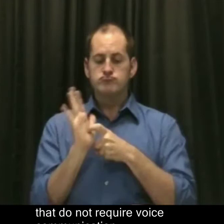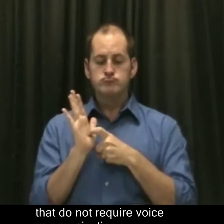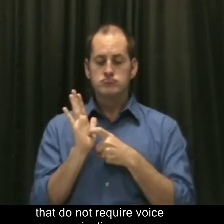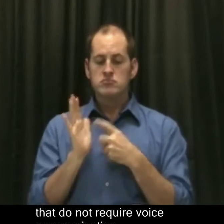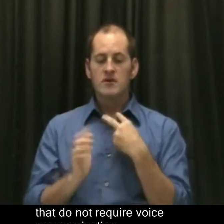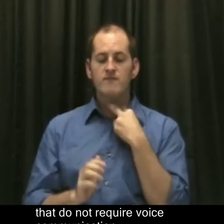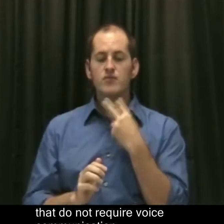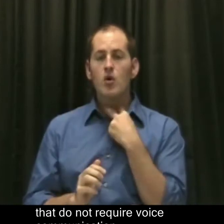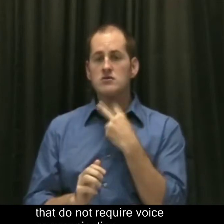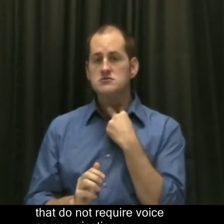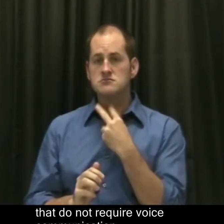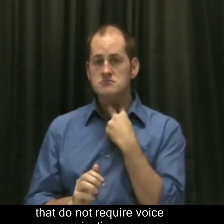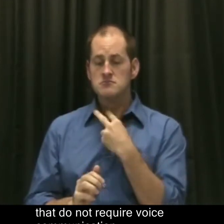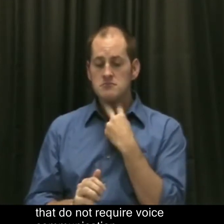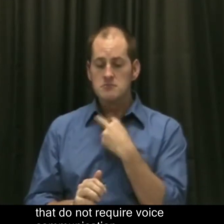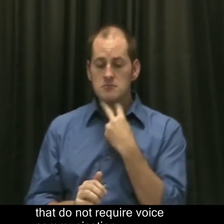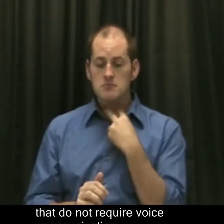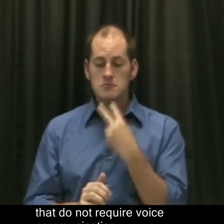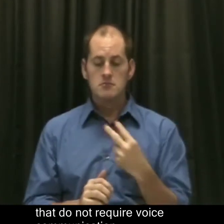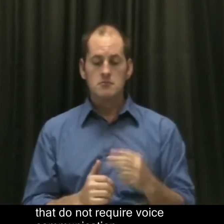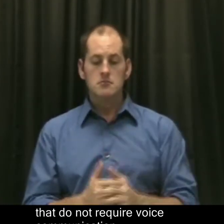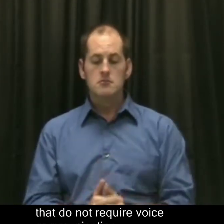that do not require voice communication.